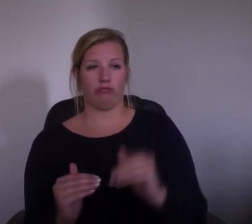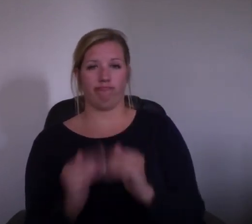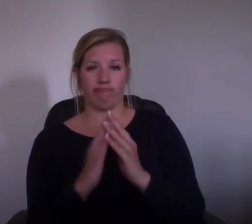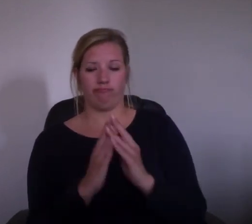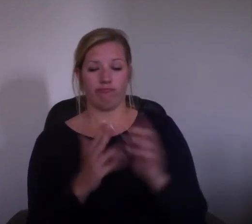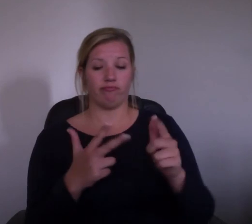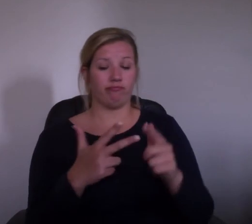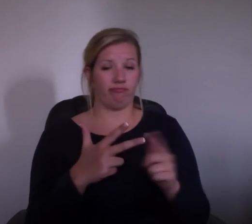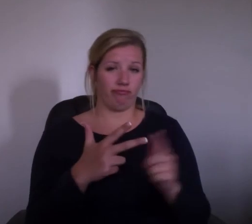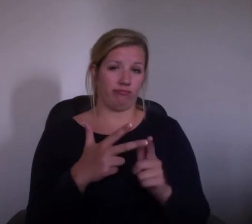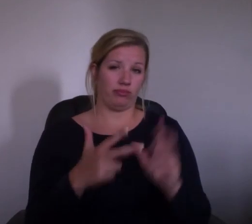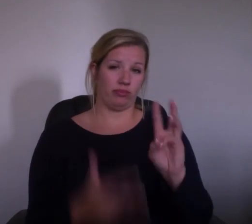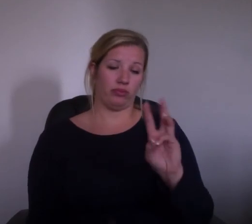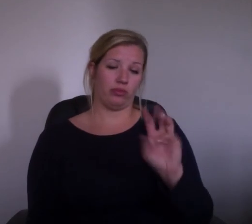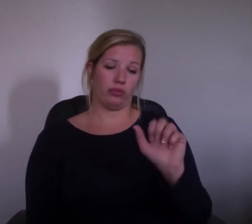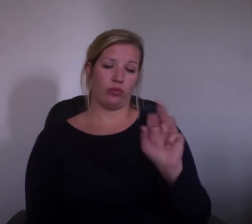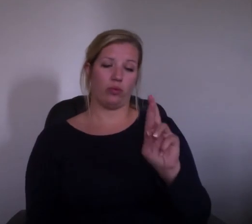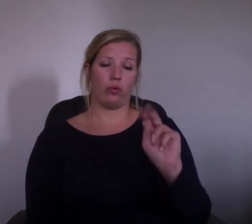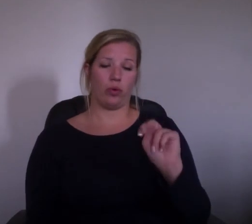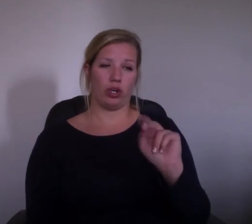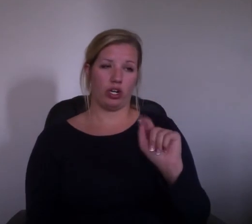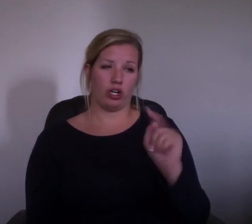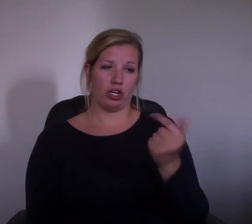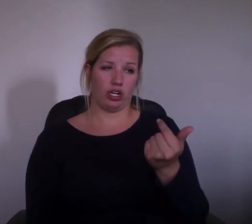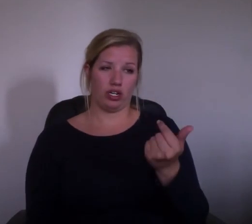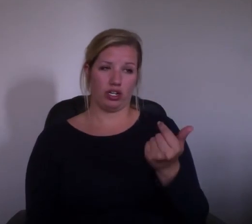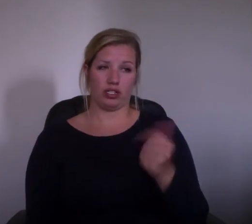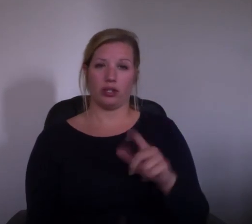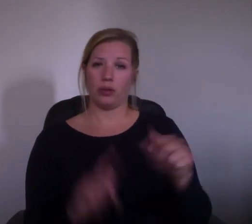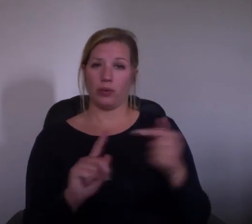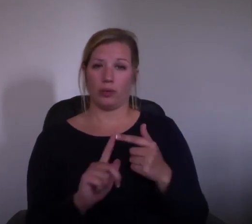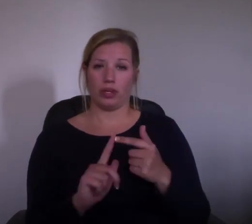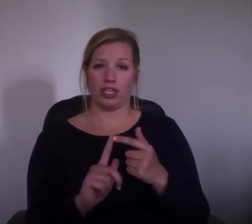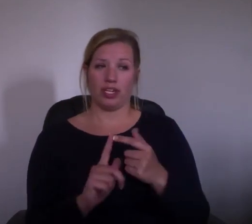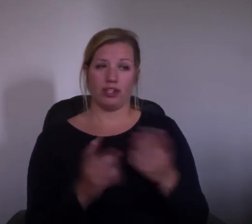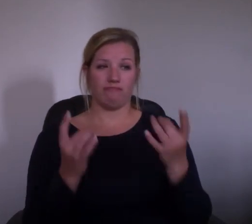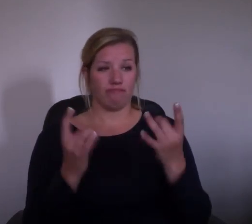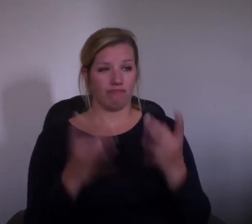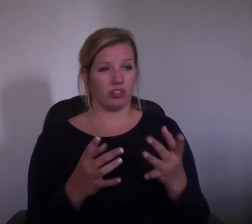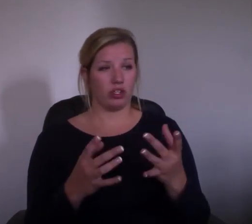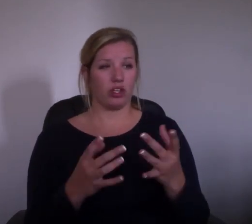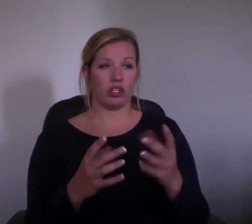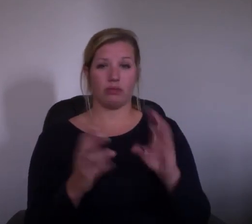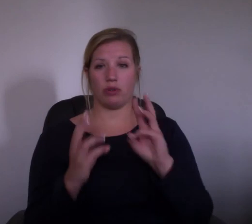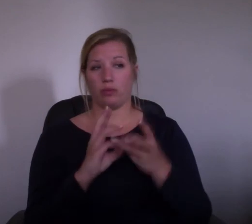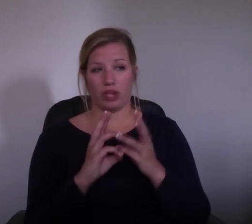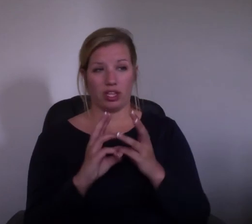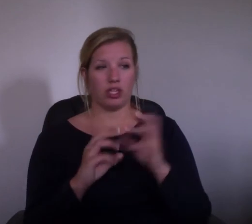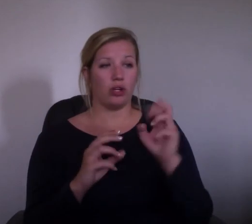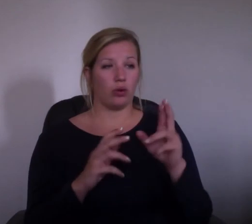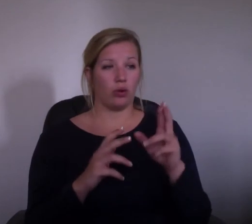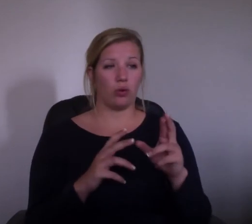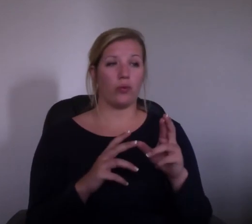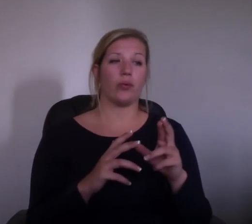A warning. The National Weather Service will issue a warning when a hazardous weather or hydrologic event, like a flood, event is